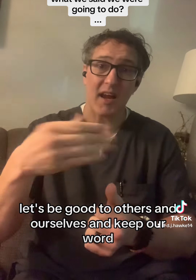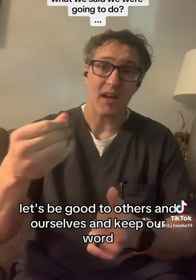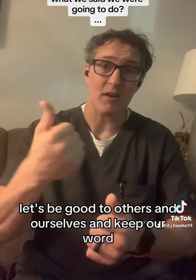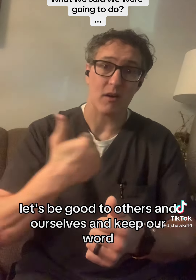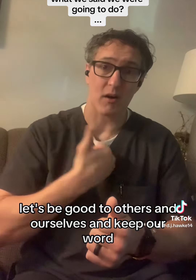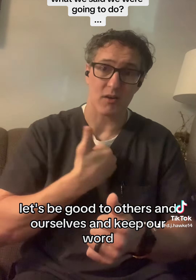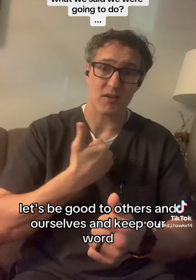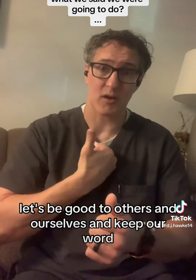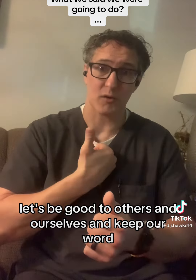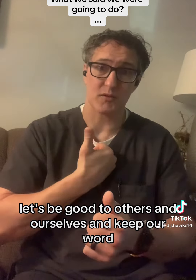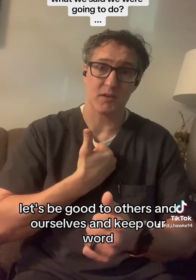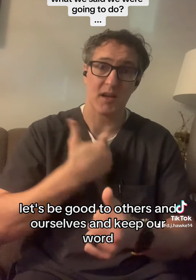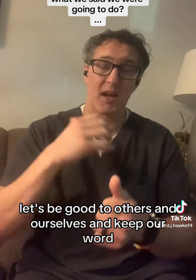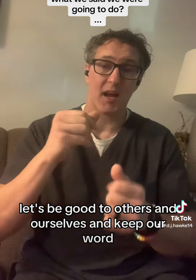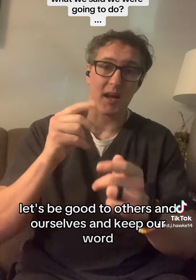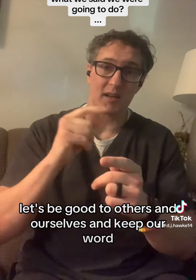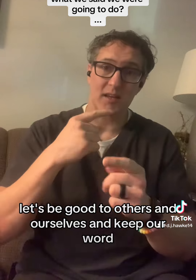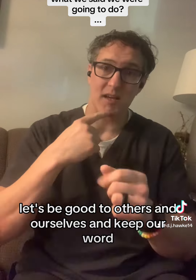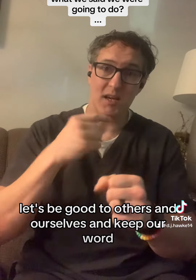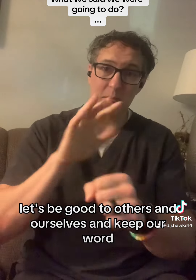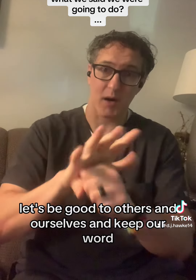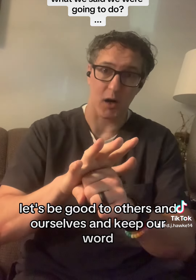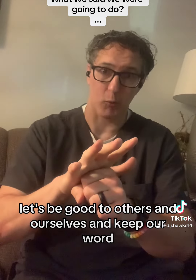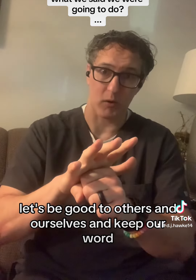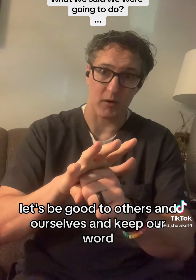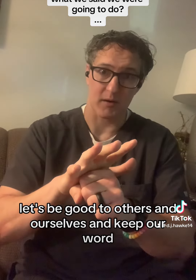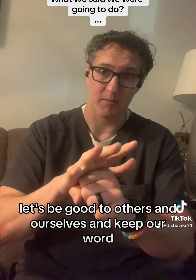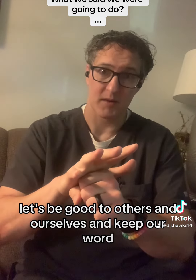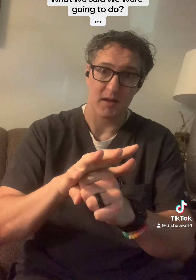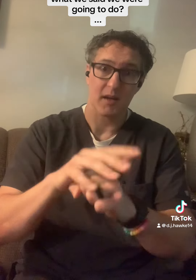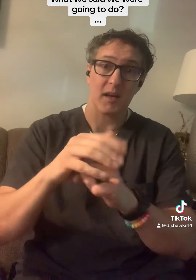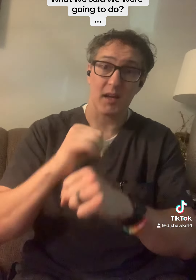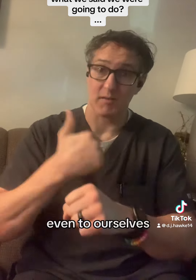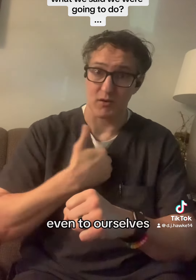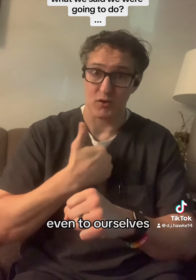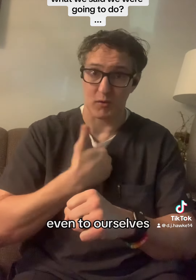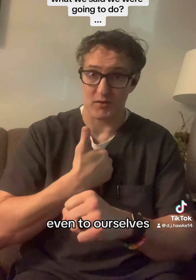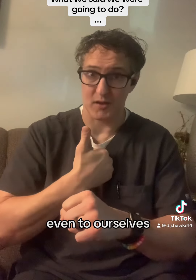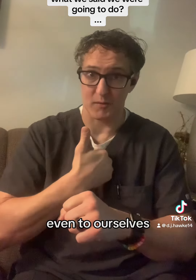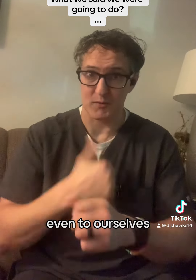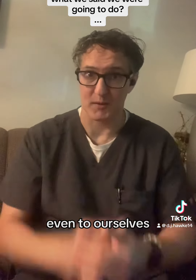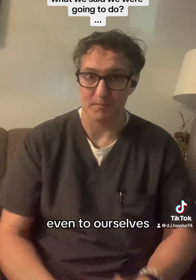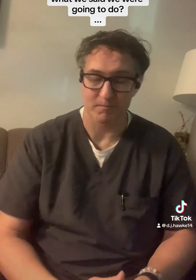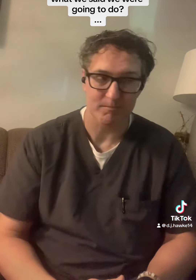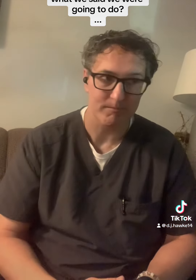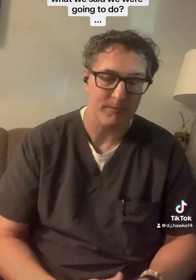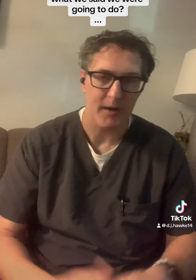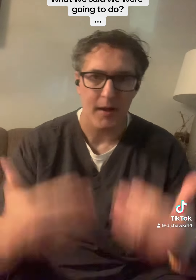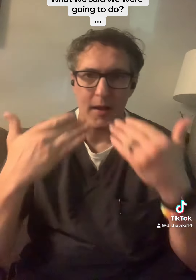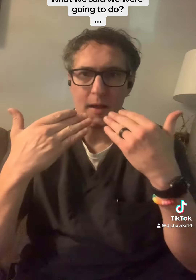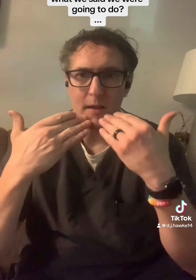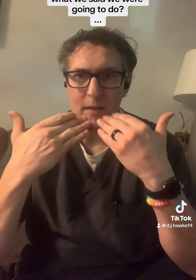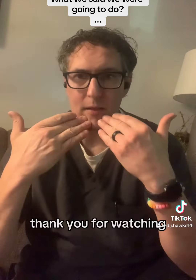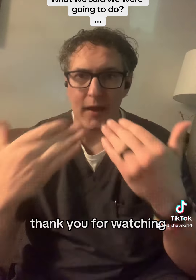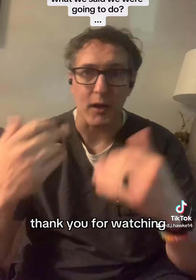and ourselves, and keep our word, even to ourselves. Thank you for